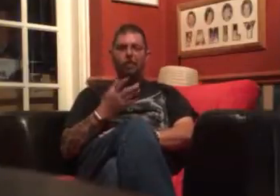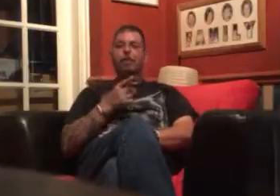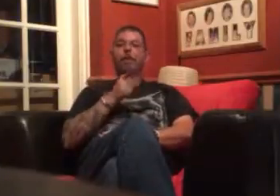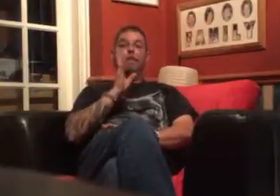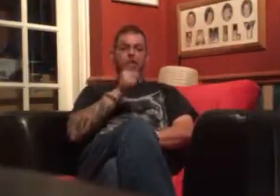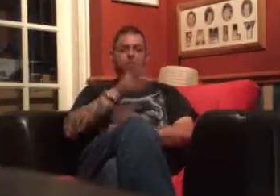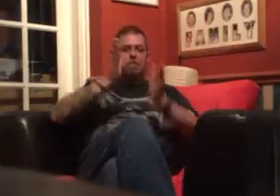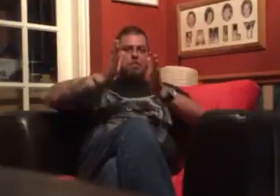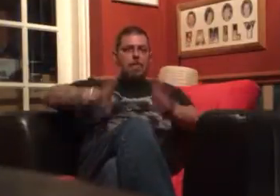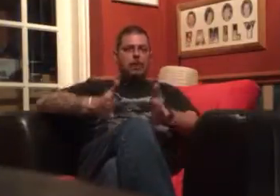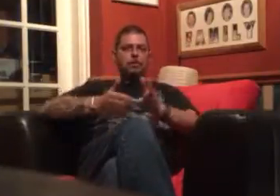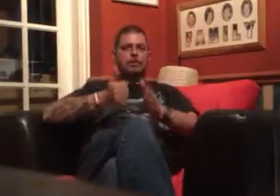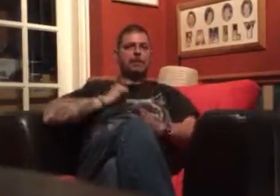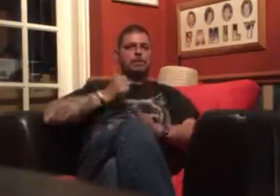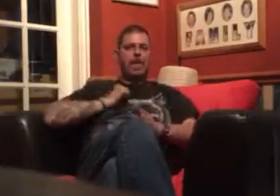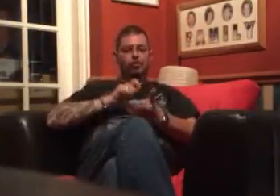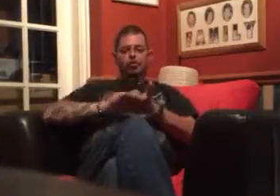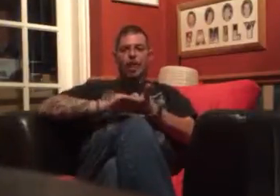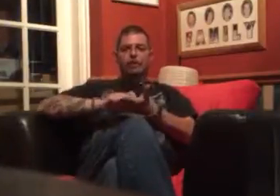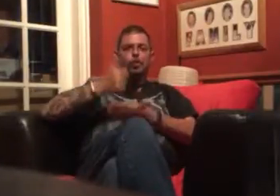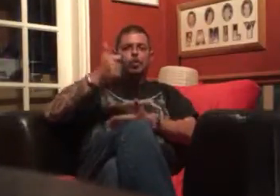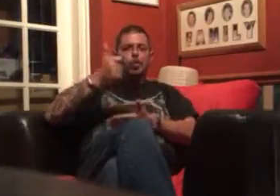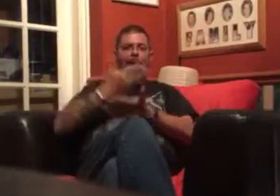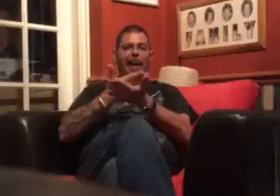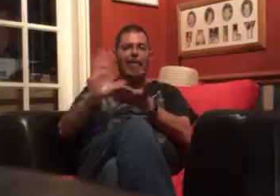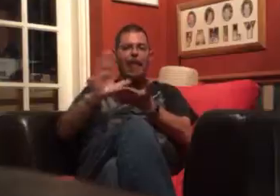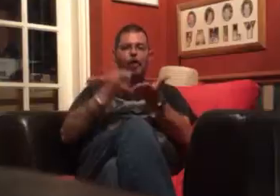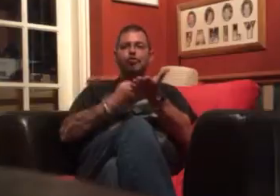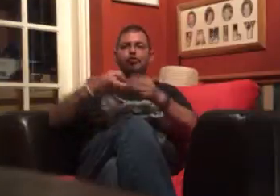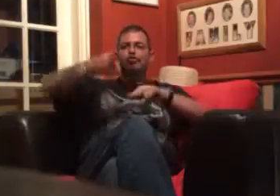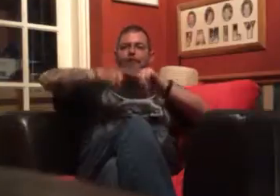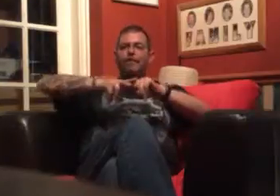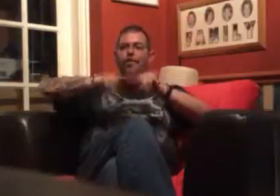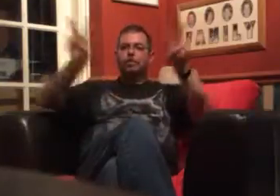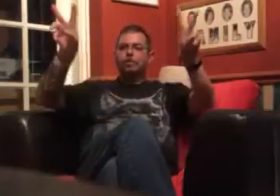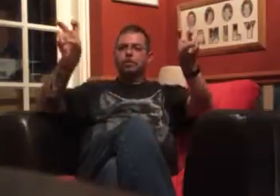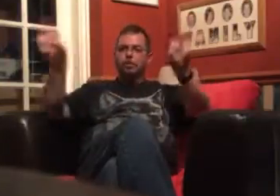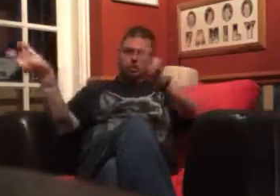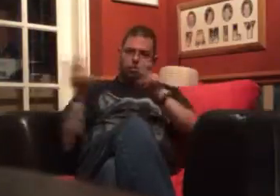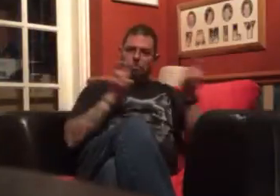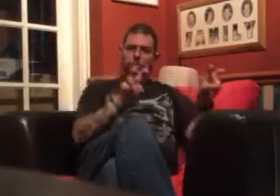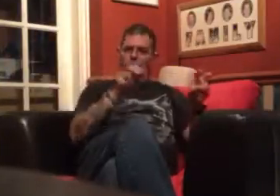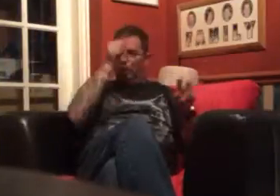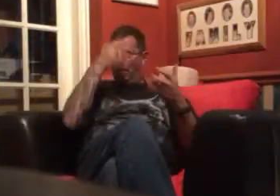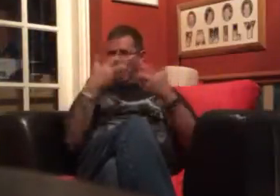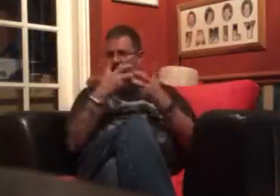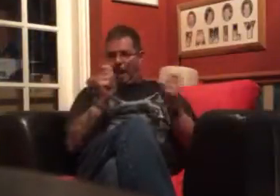world? Question. But we expect the written standard to be good, to be clear, to be academically referenced, to